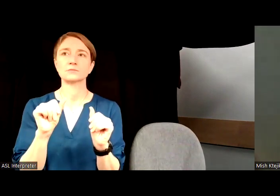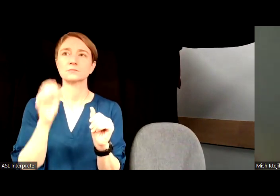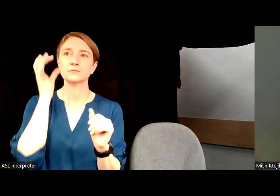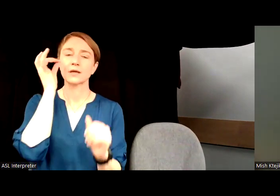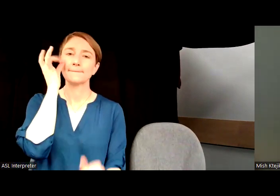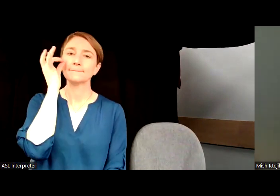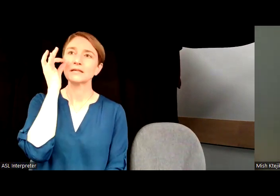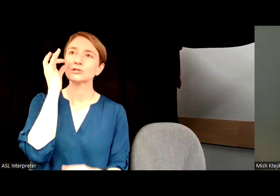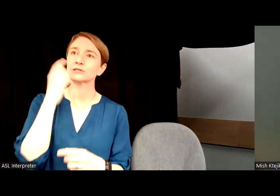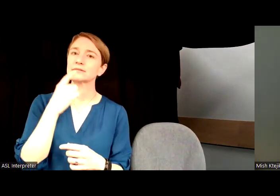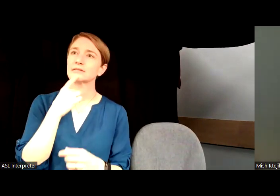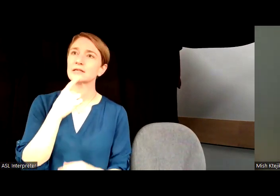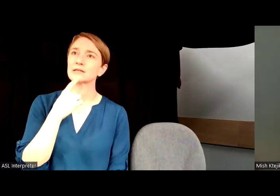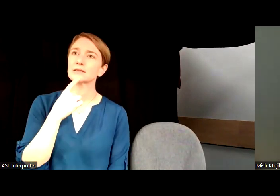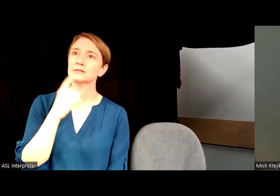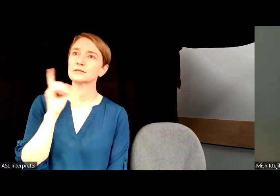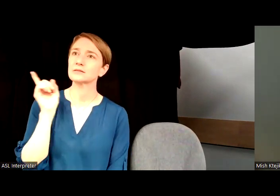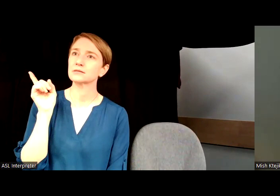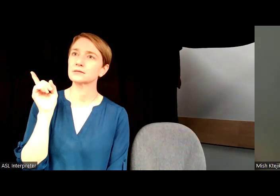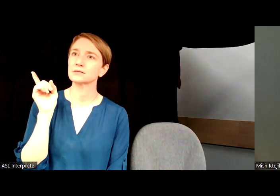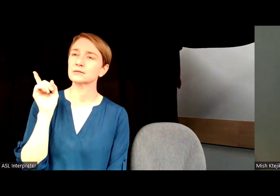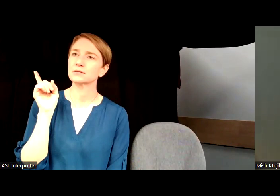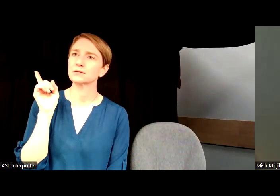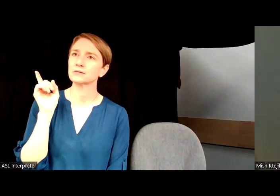Wait, Minish online wants to say something.